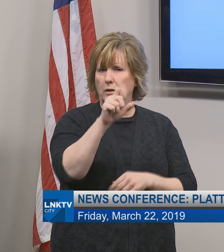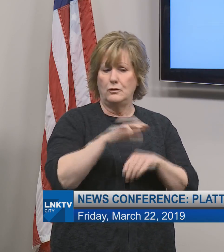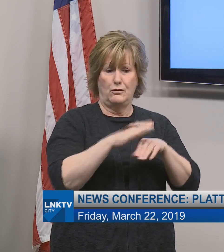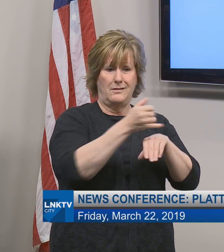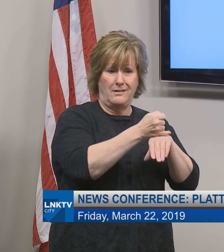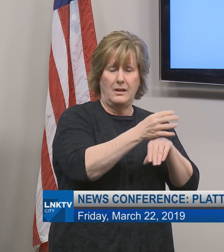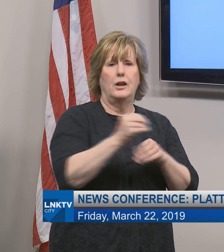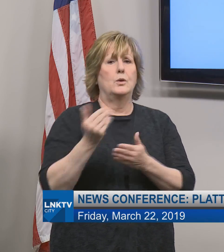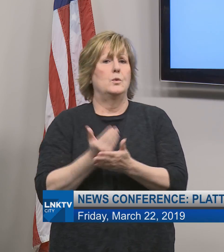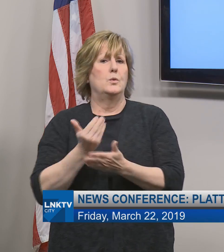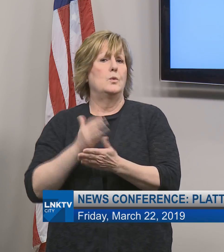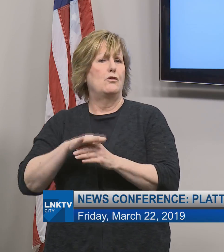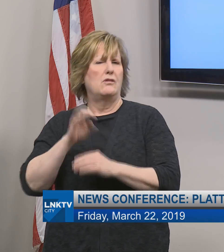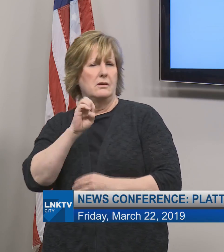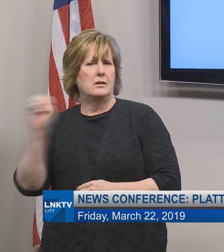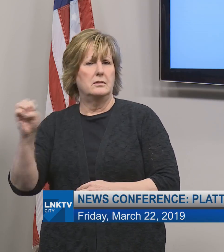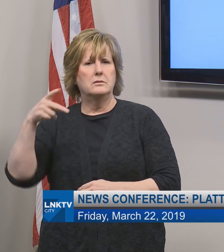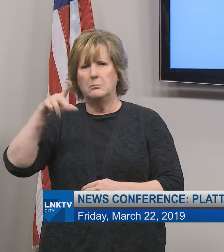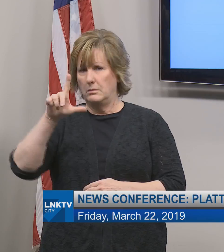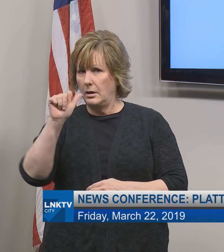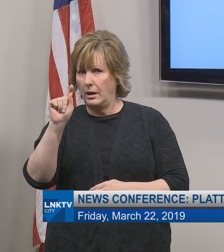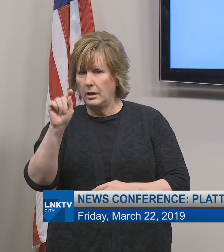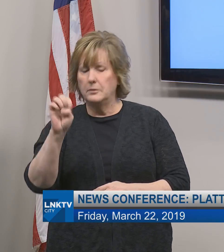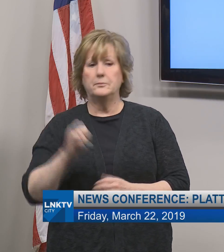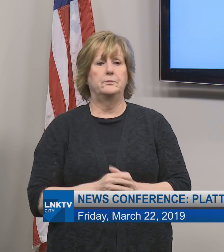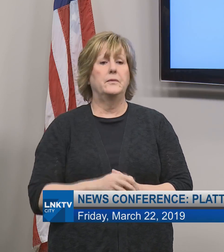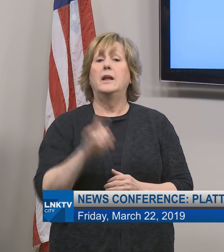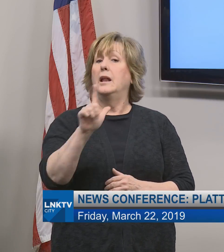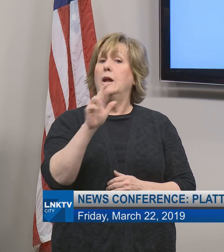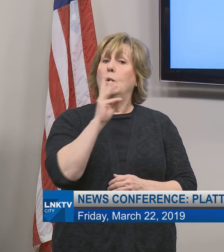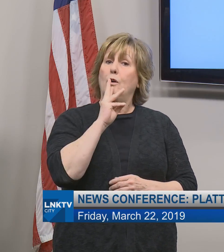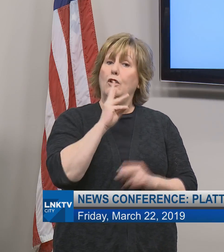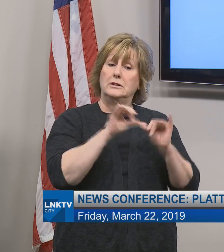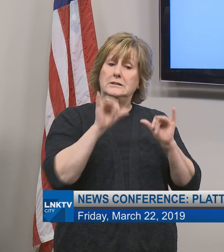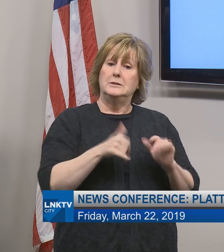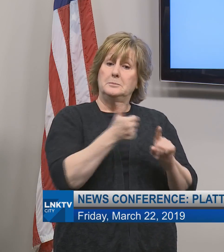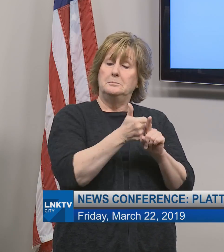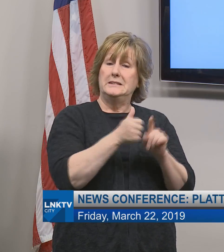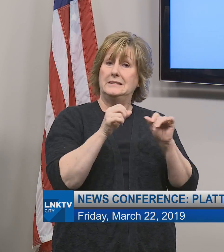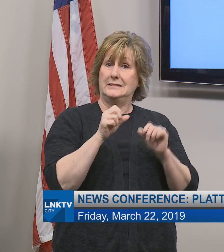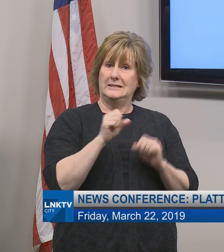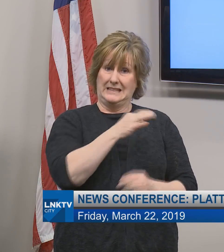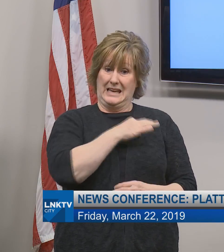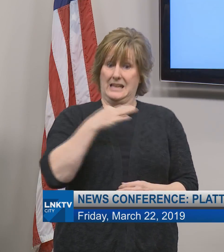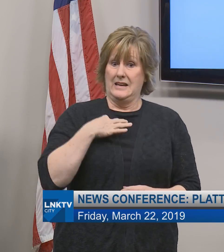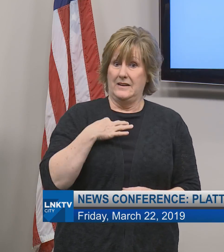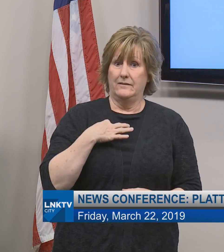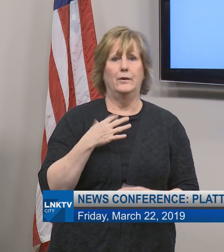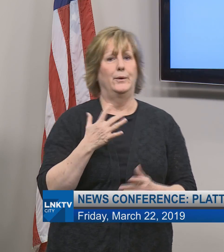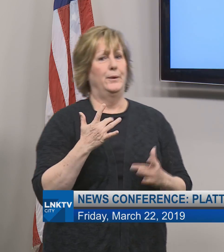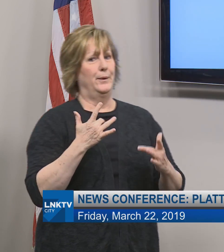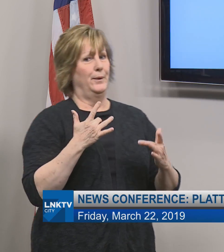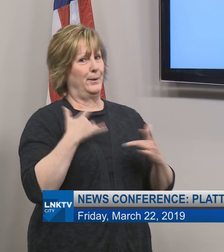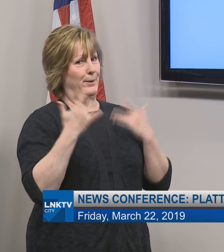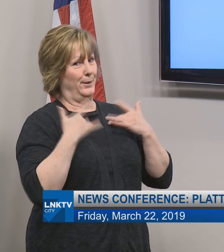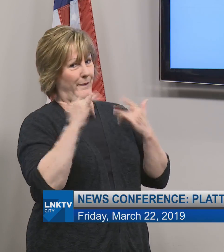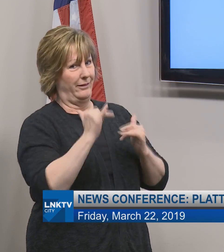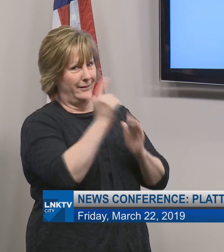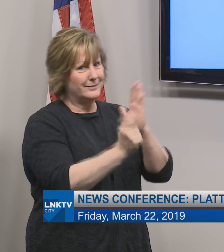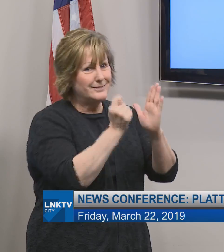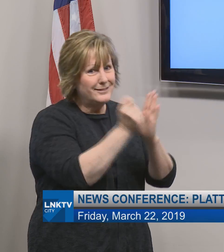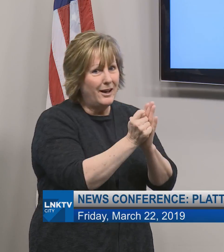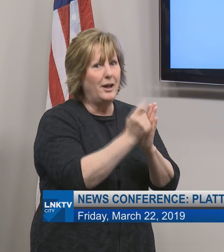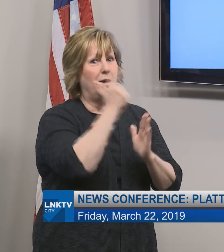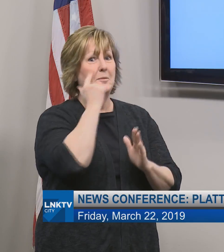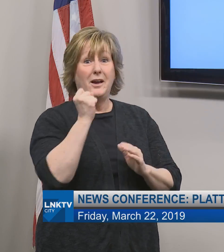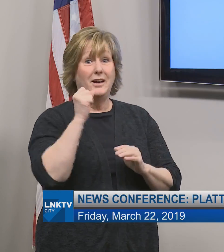newest well on the east bank of the Platte. Lincoln Water System staff got some excitement then because they were